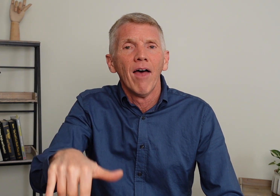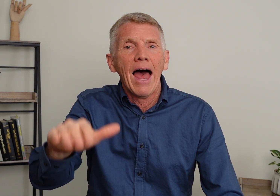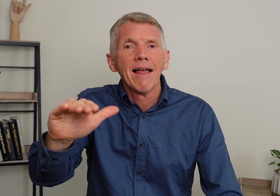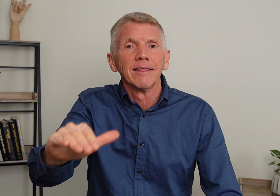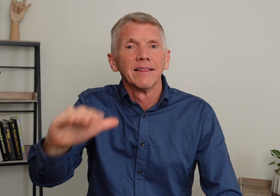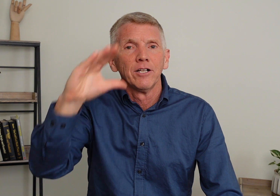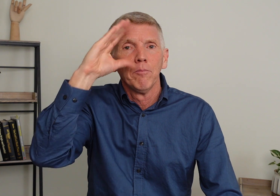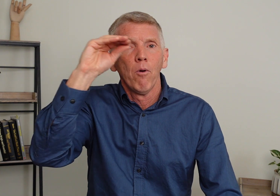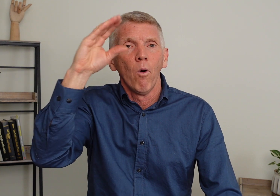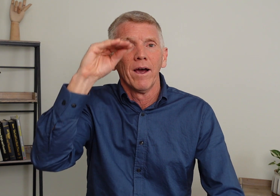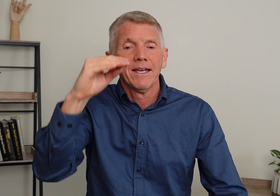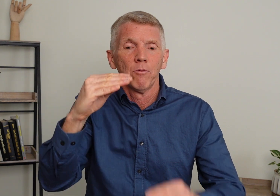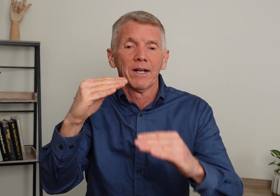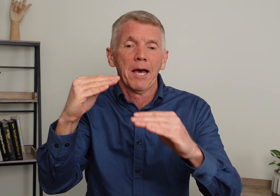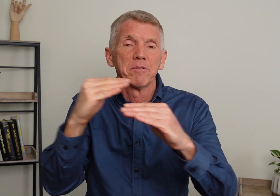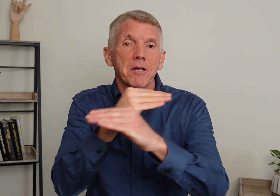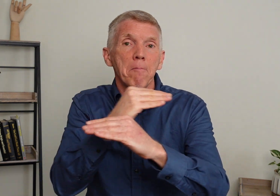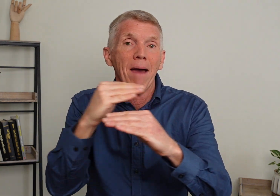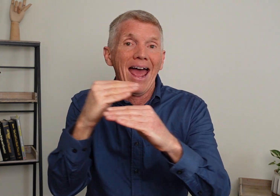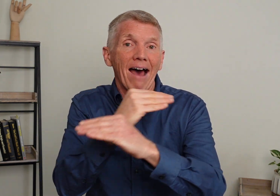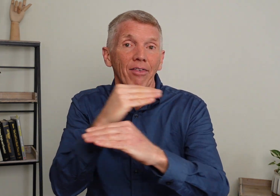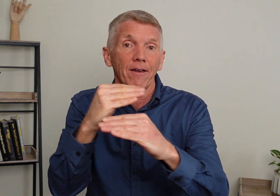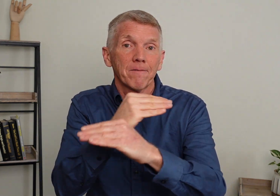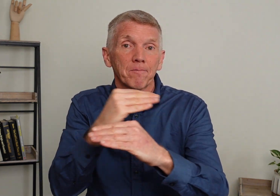That little boy, when it comes to math,